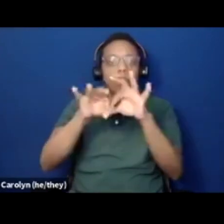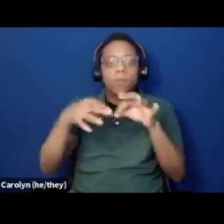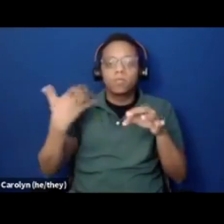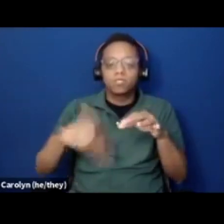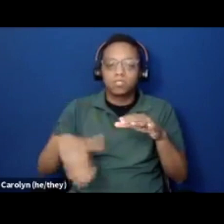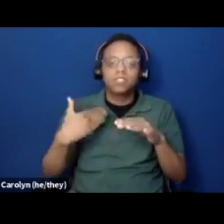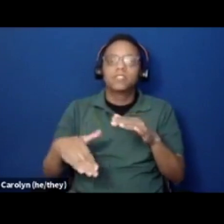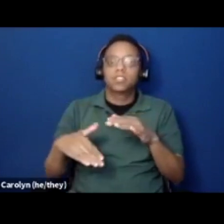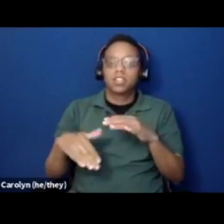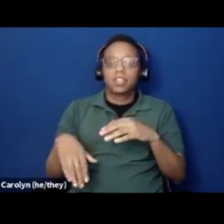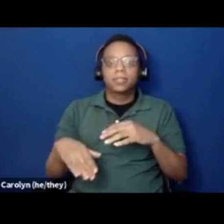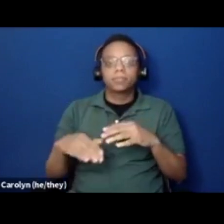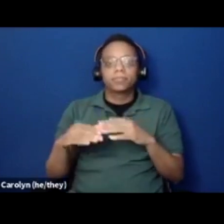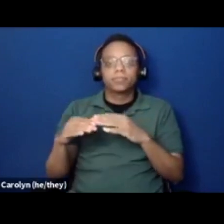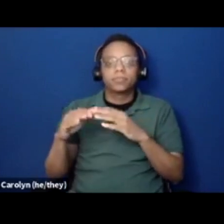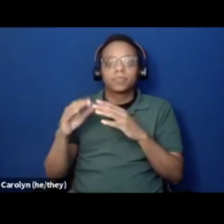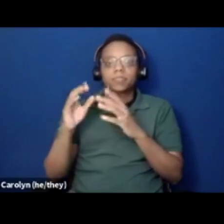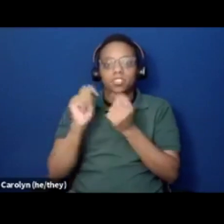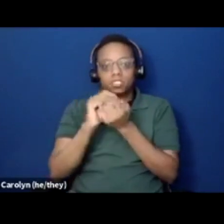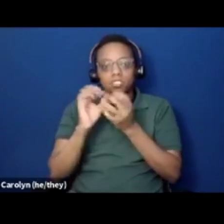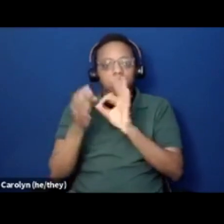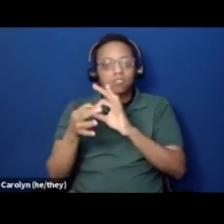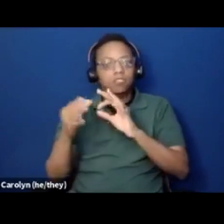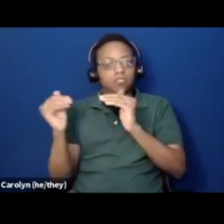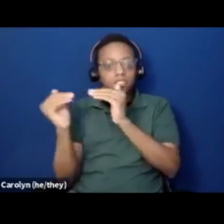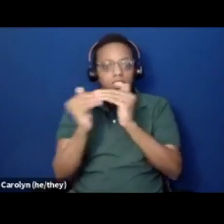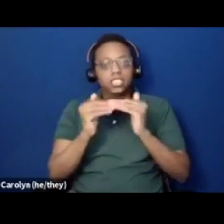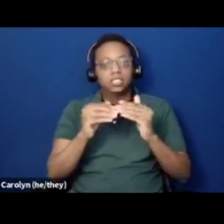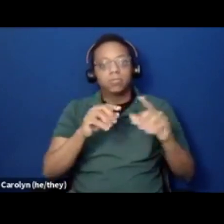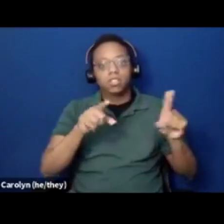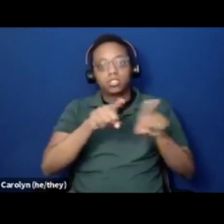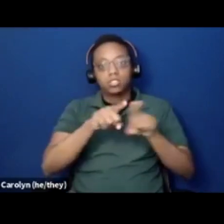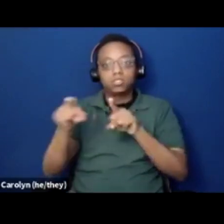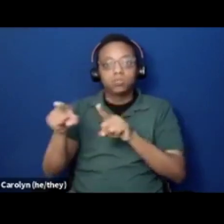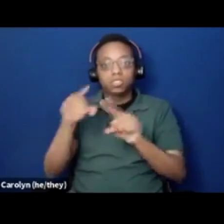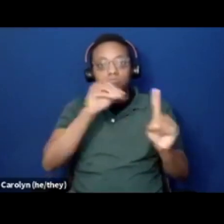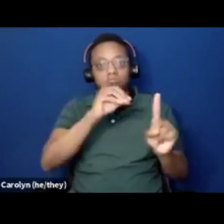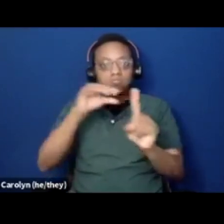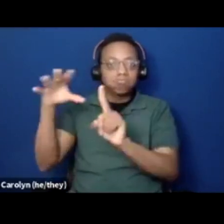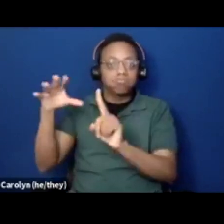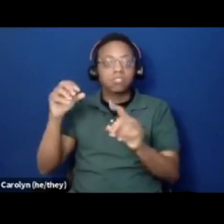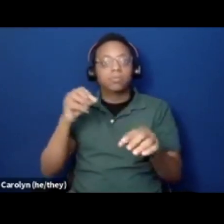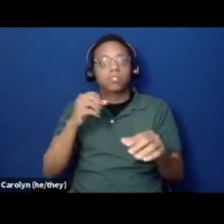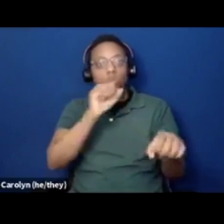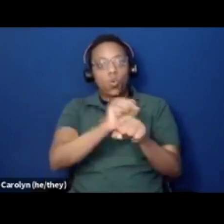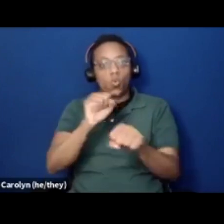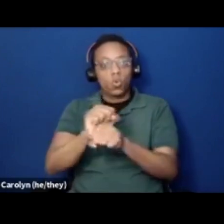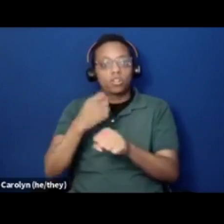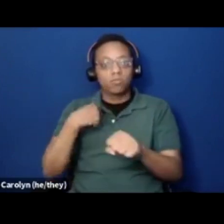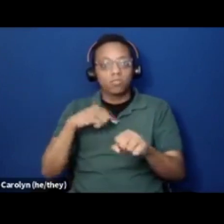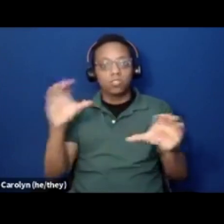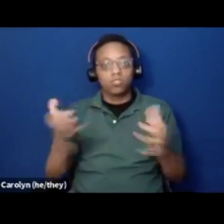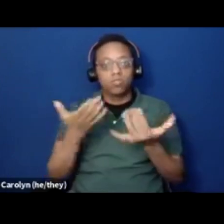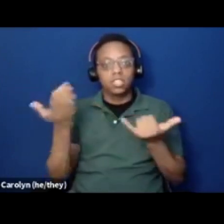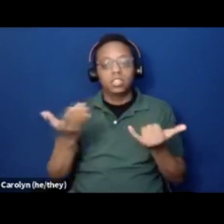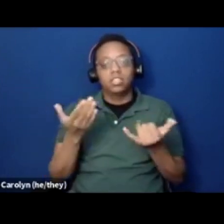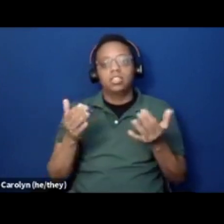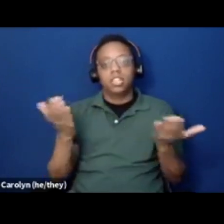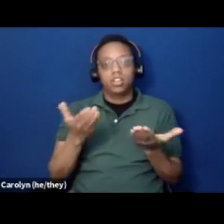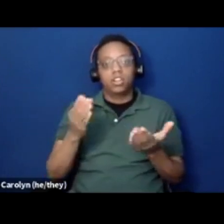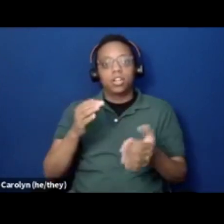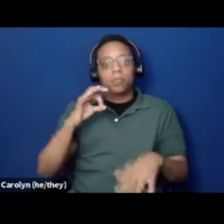well. I would also like to highlight just the work, some of the work we've been doing here in Pittsburgh around our jail.